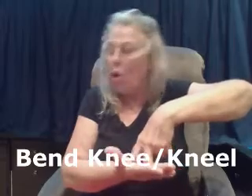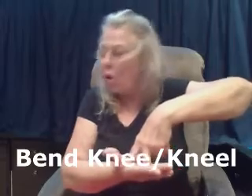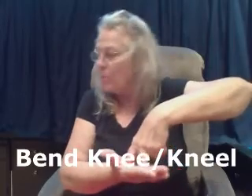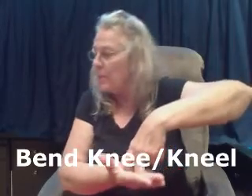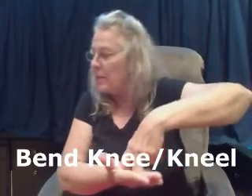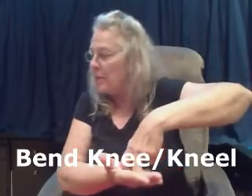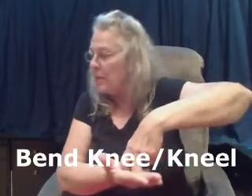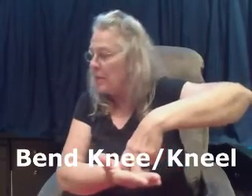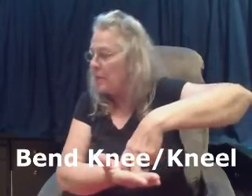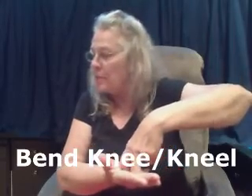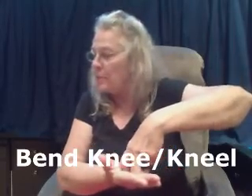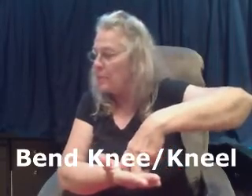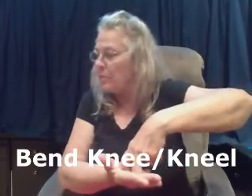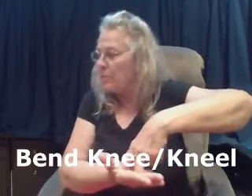on bended knee.